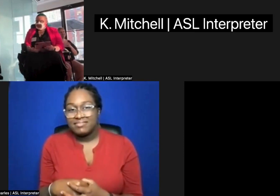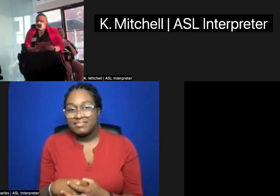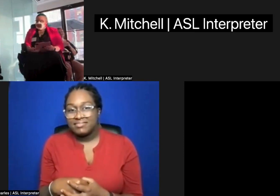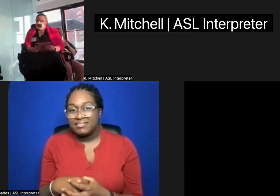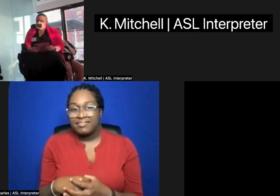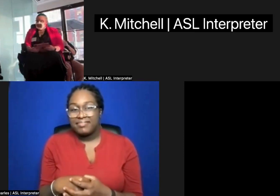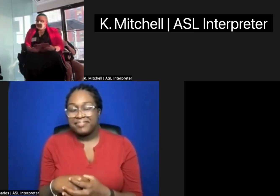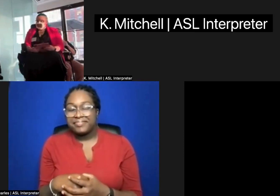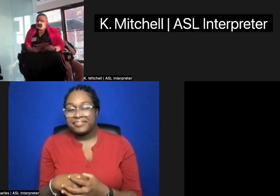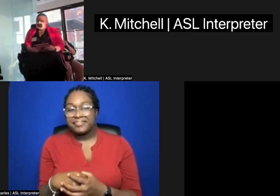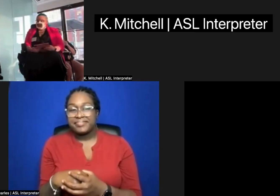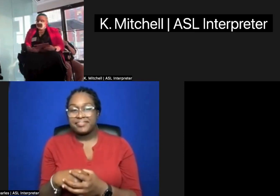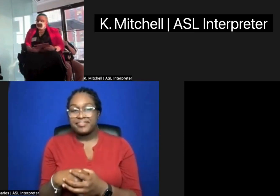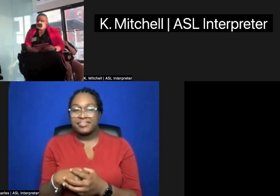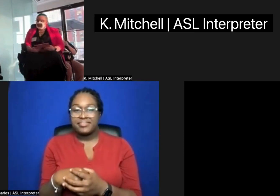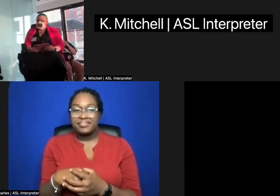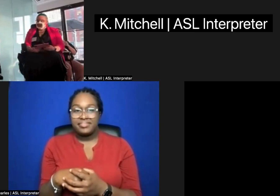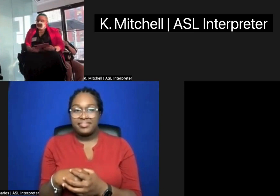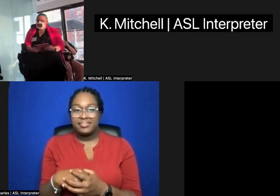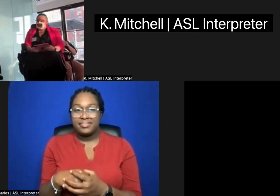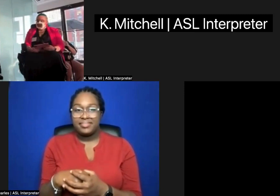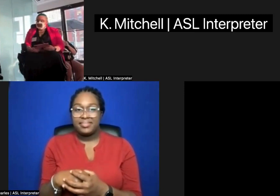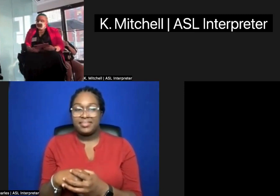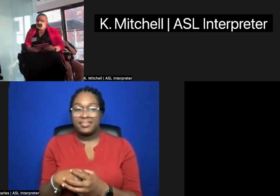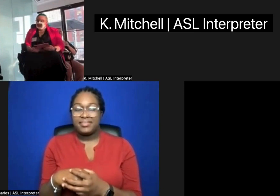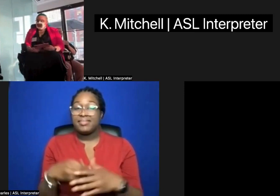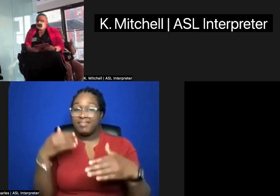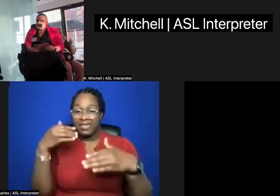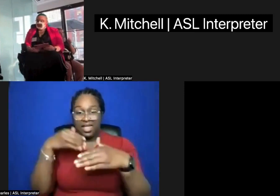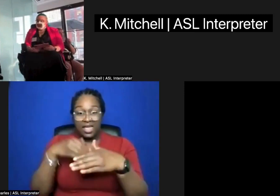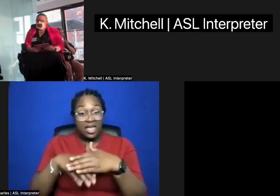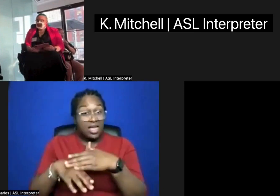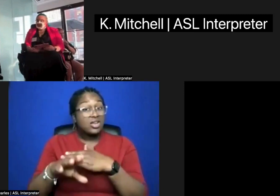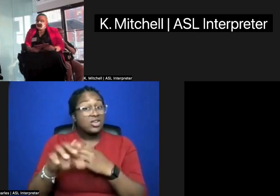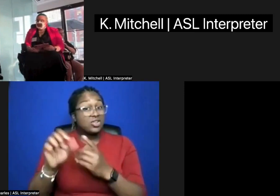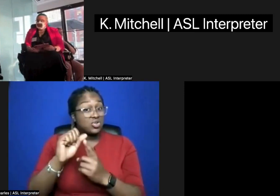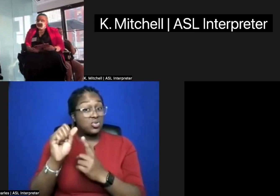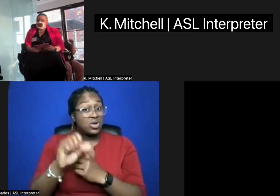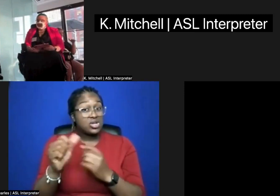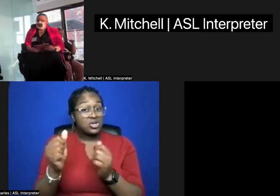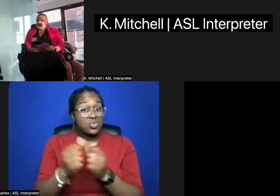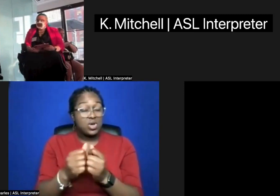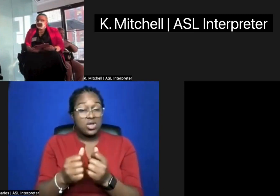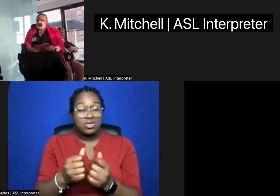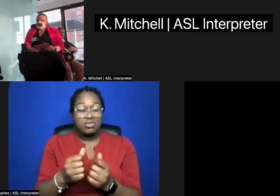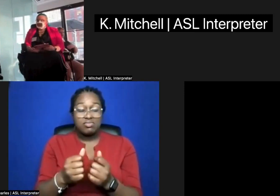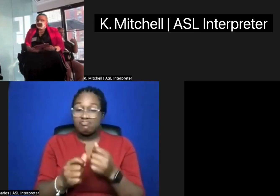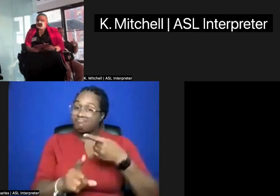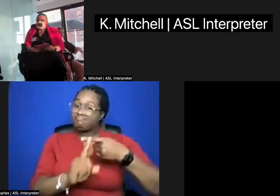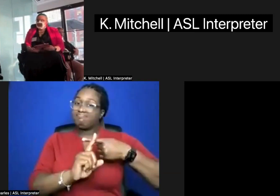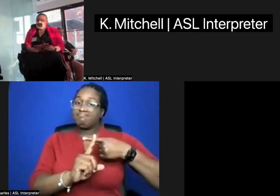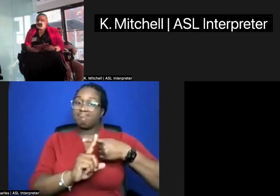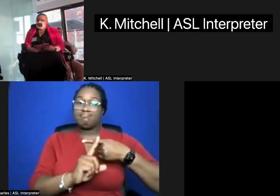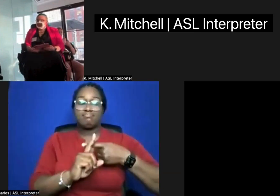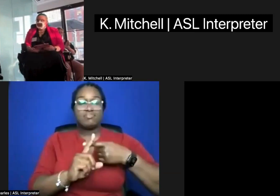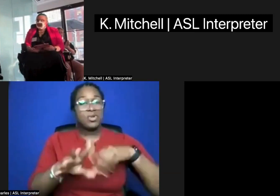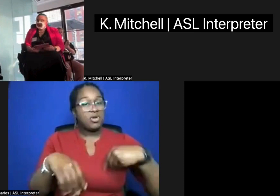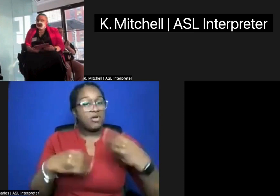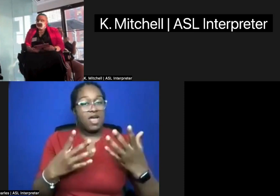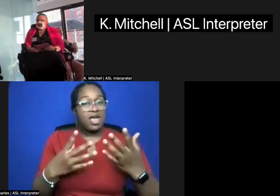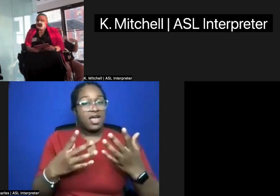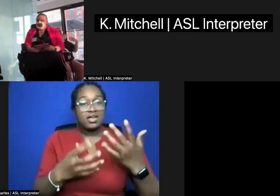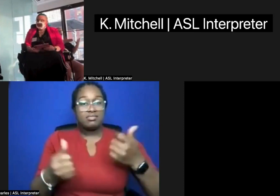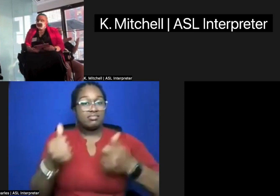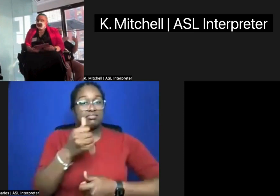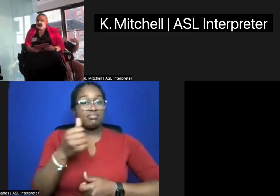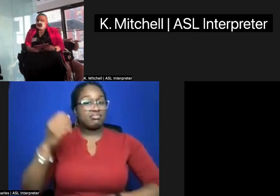I just enter the situation in good faith. Give your employers the chance